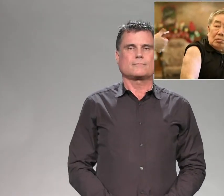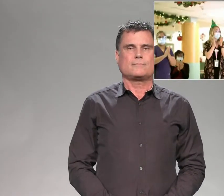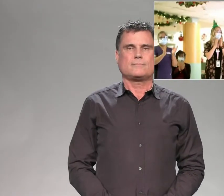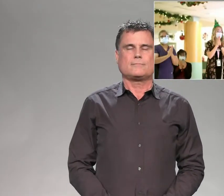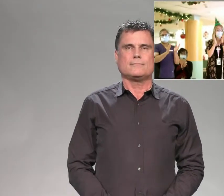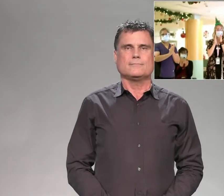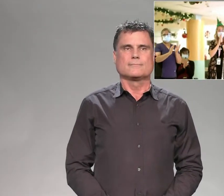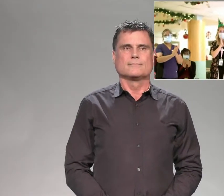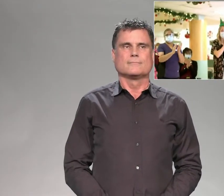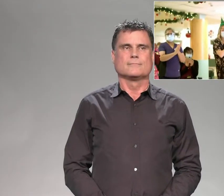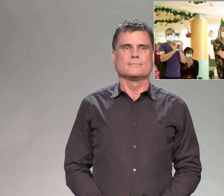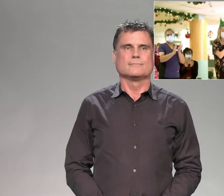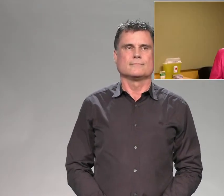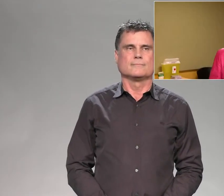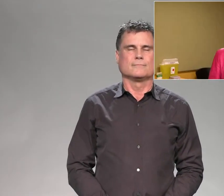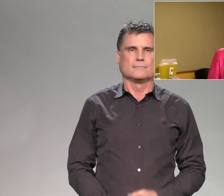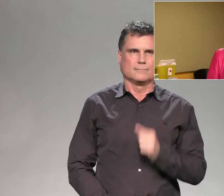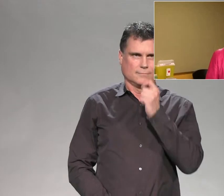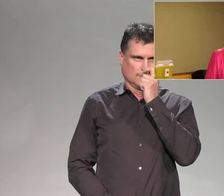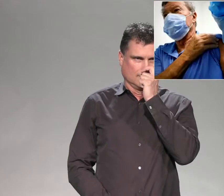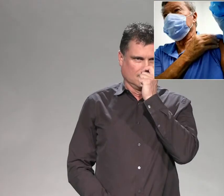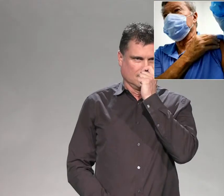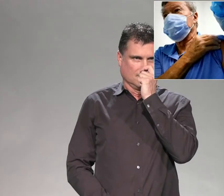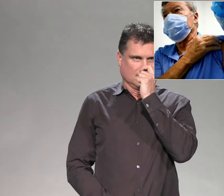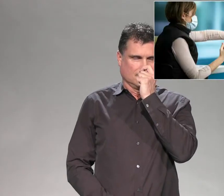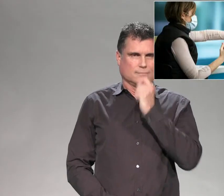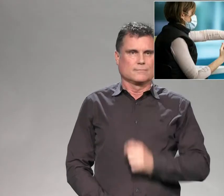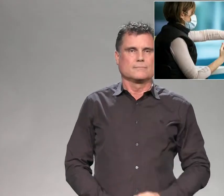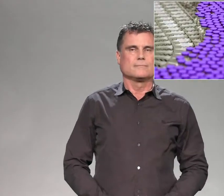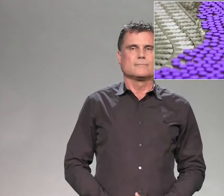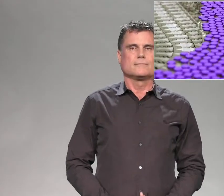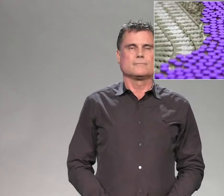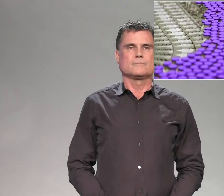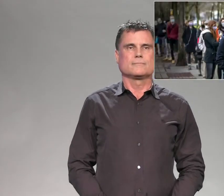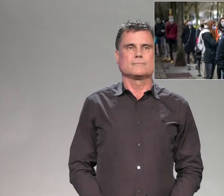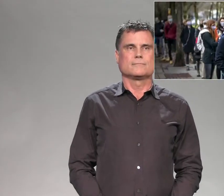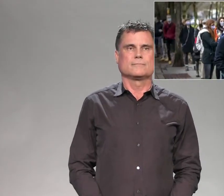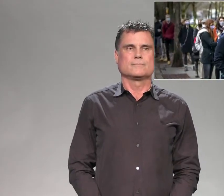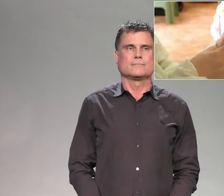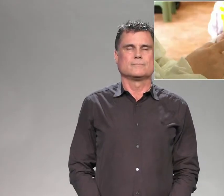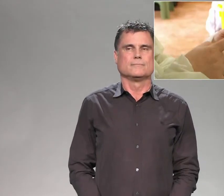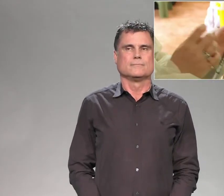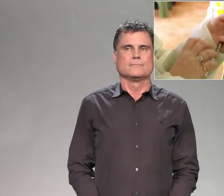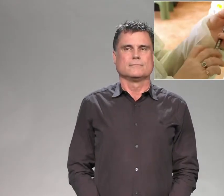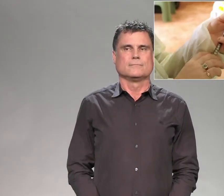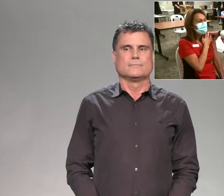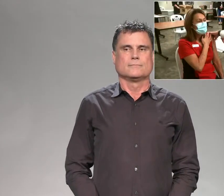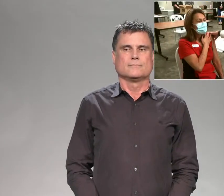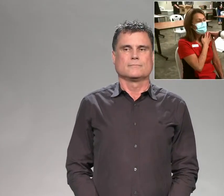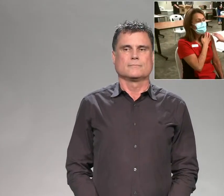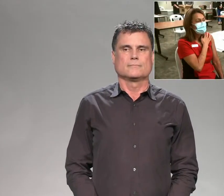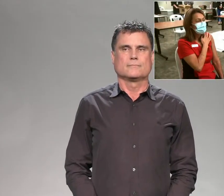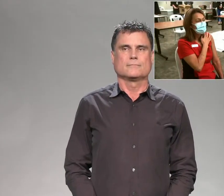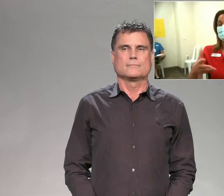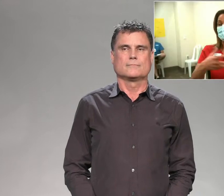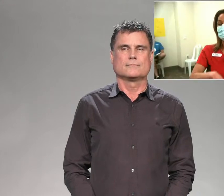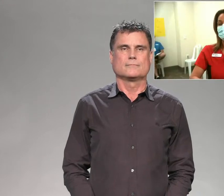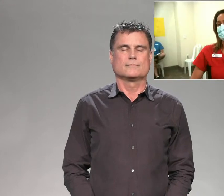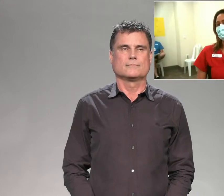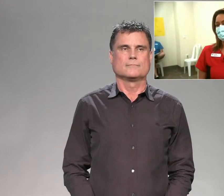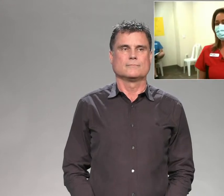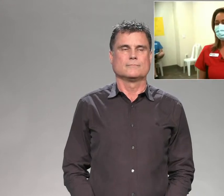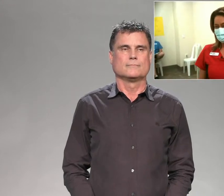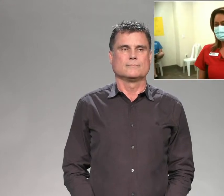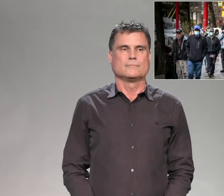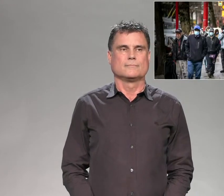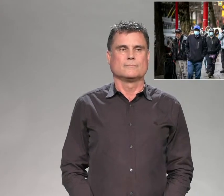You're done. We are starting to make a difference. I just want this all over. I want to be able to see my kids